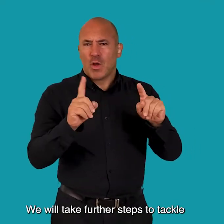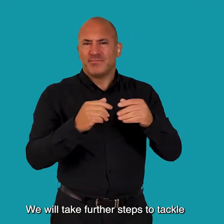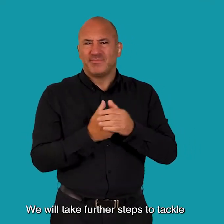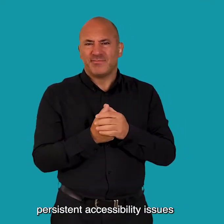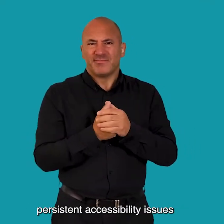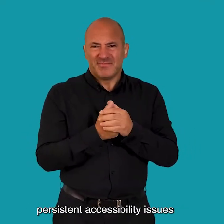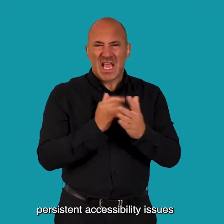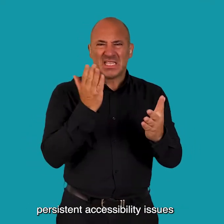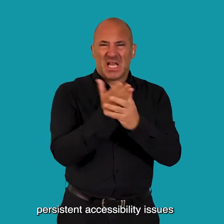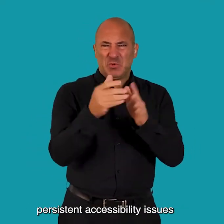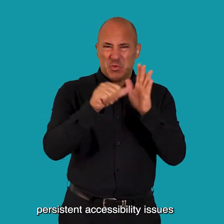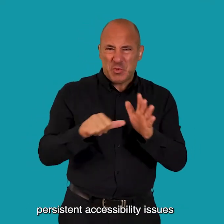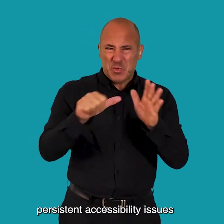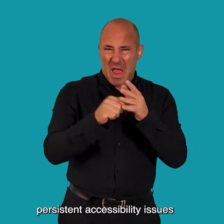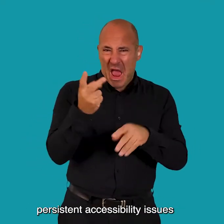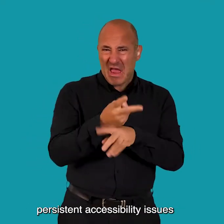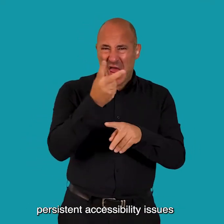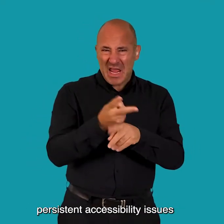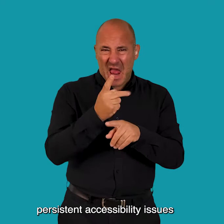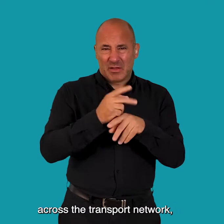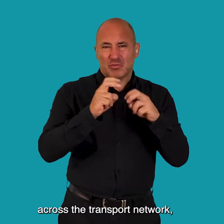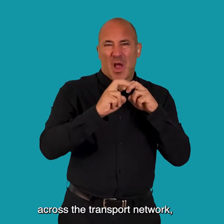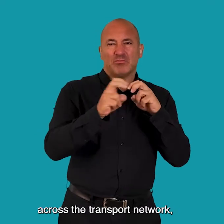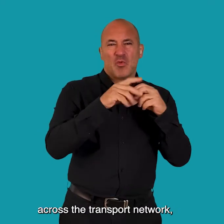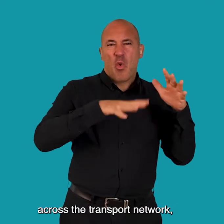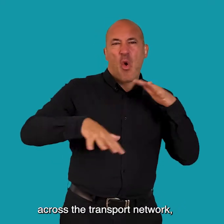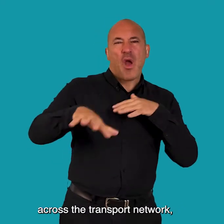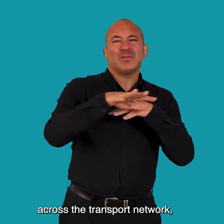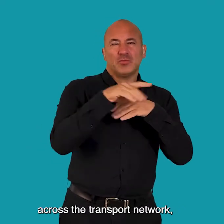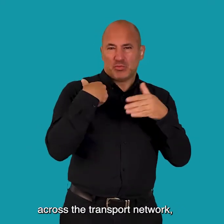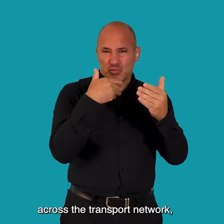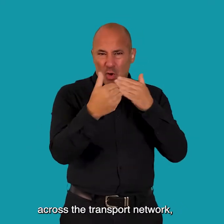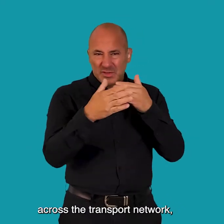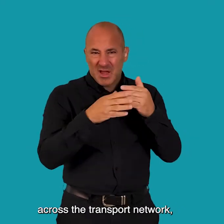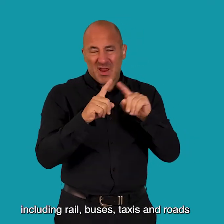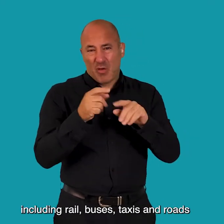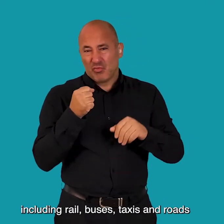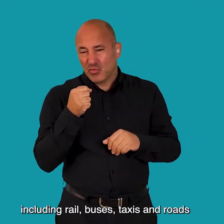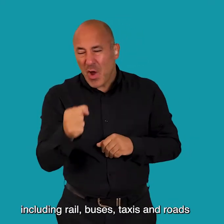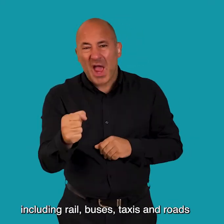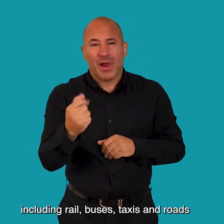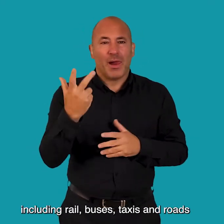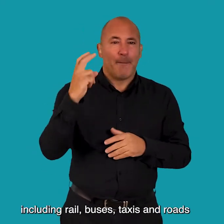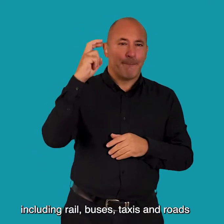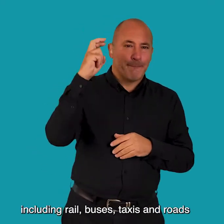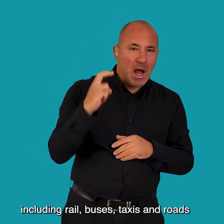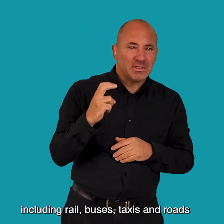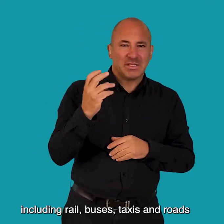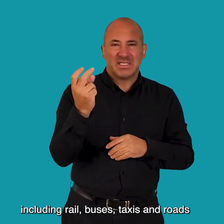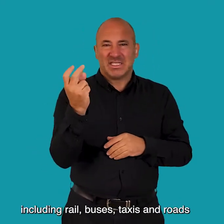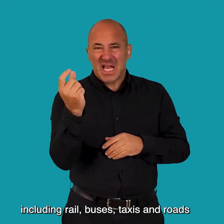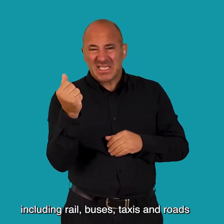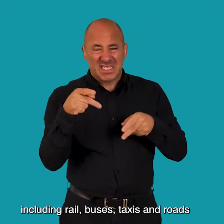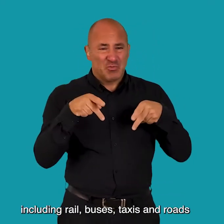tackle persistent accessibility issues across the transport network, including rail, buses, taxis and